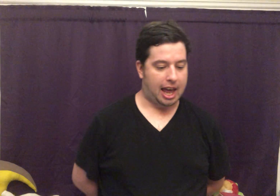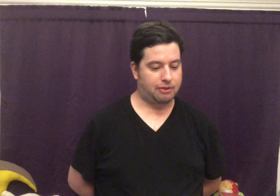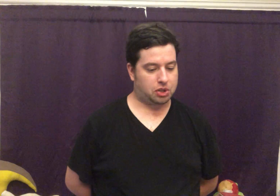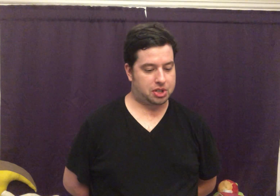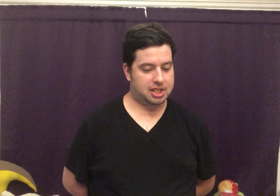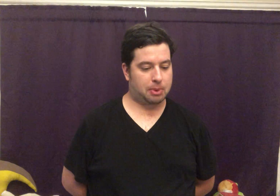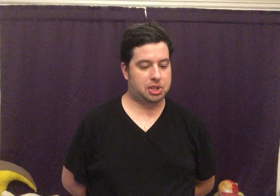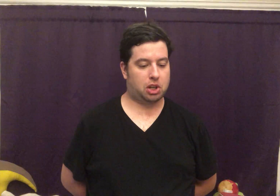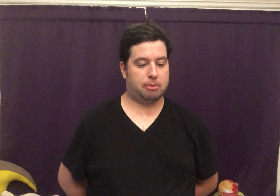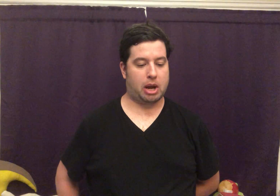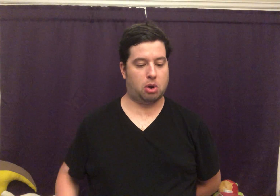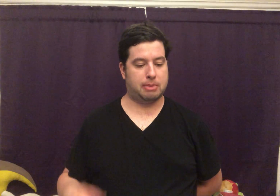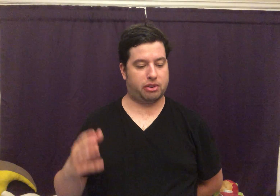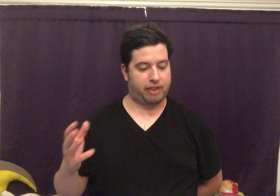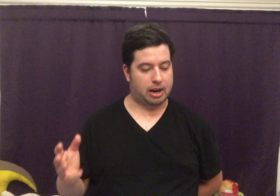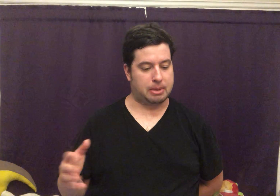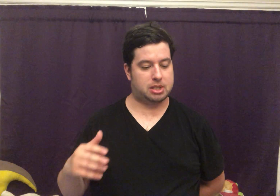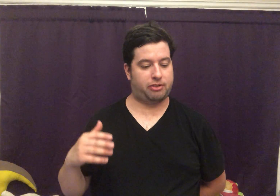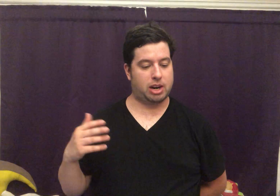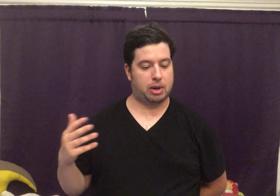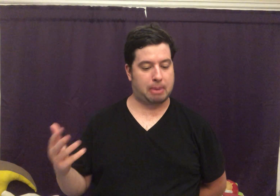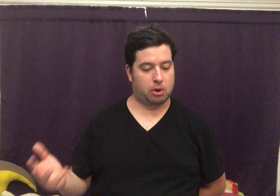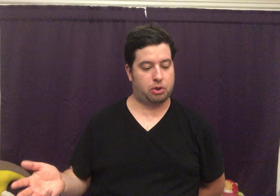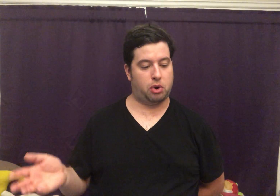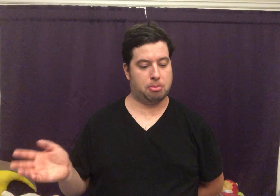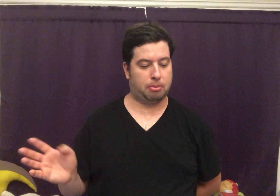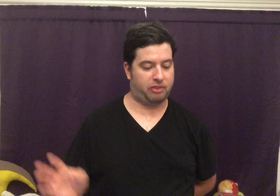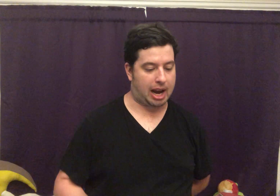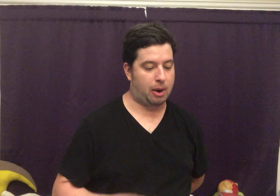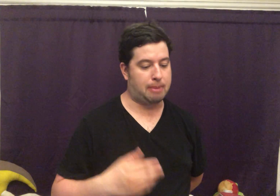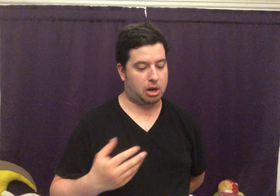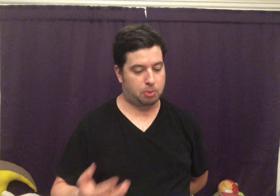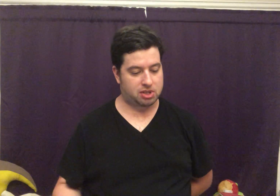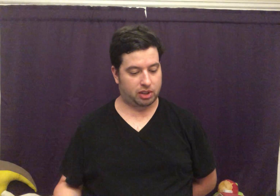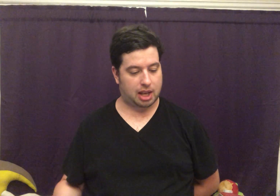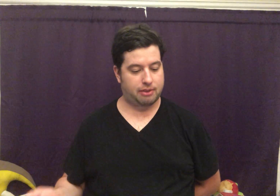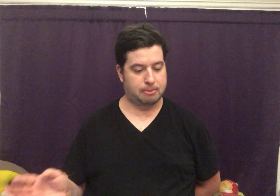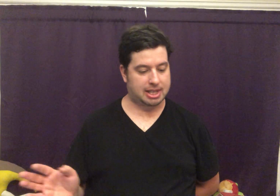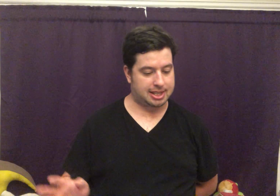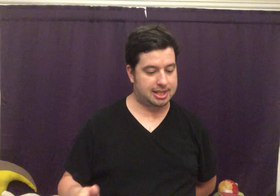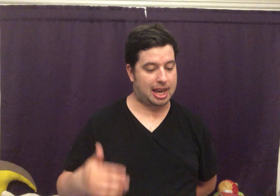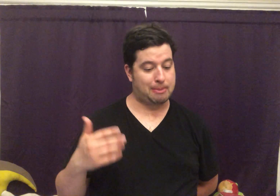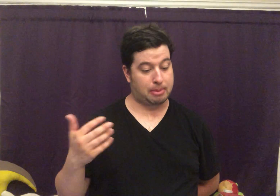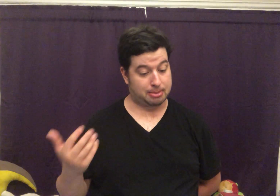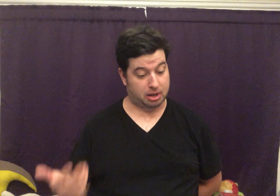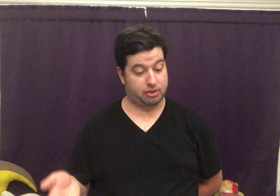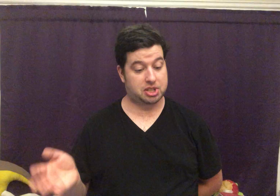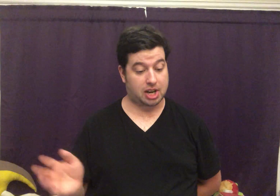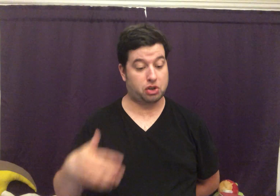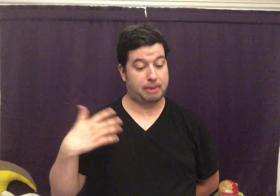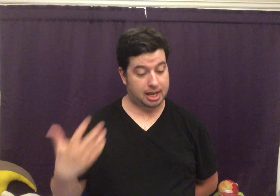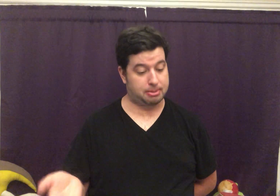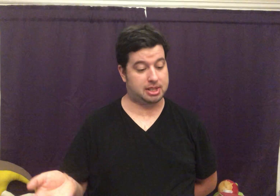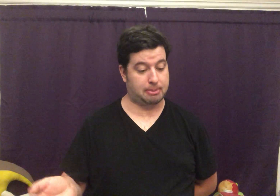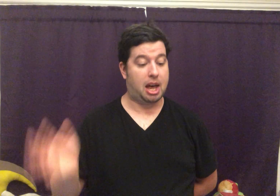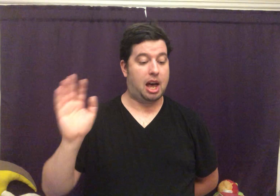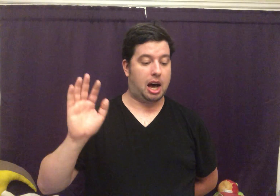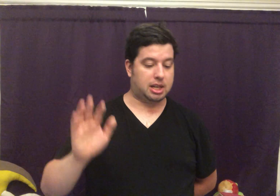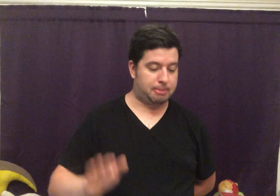Ever since I was a girl, my own mother vowed I must find a way to power through a noble vow. I married once for love, then my senses came, I must marry for the stature of my husband's name. On to marriage